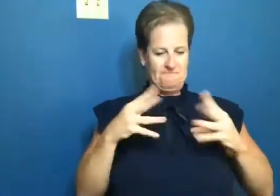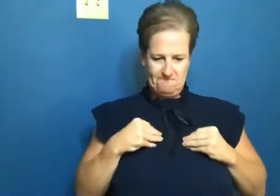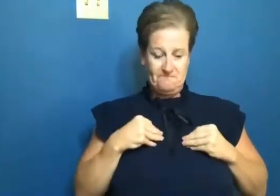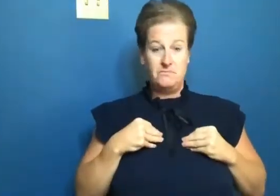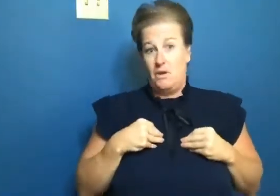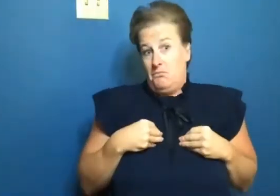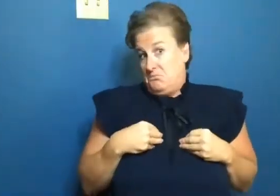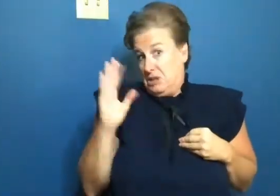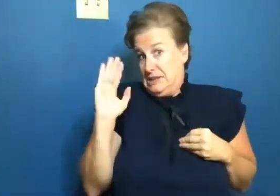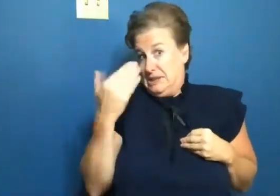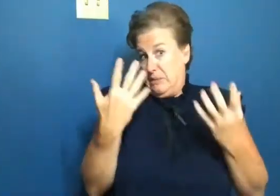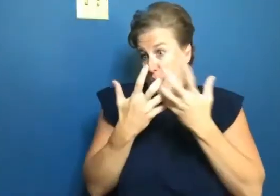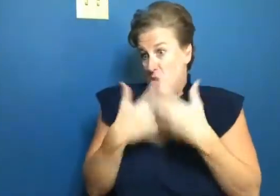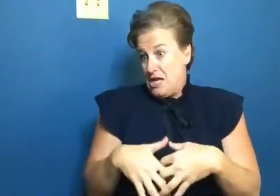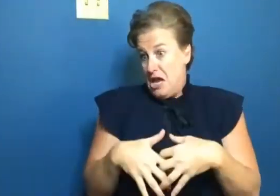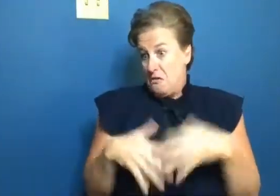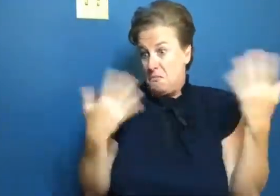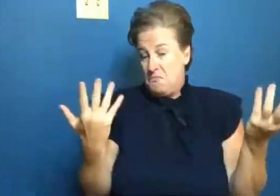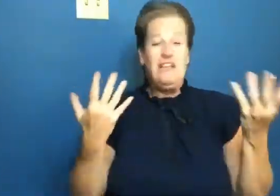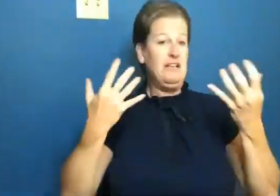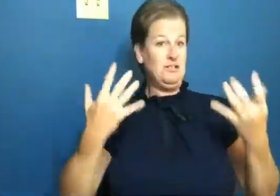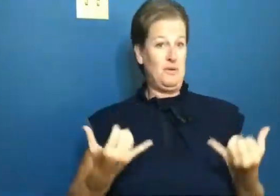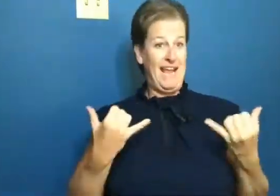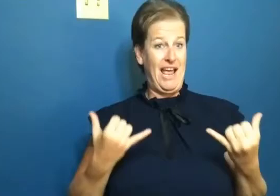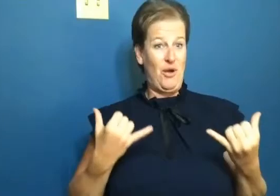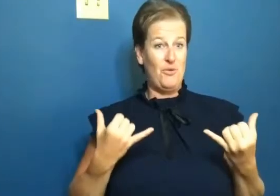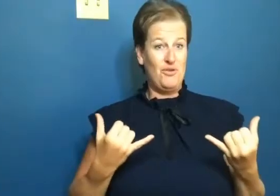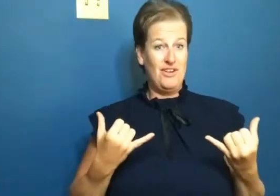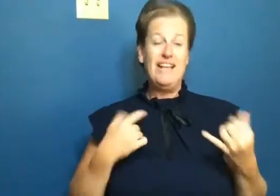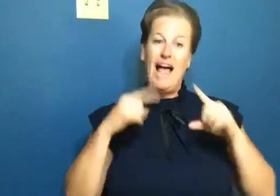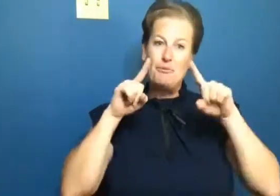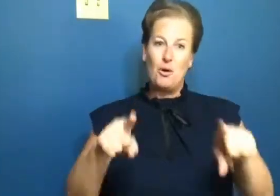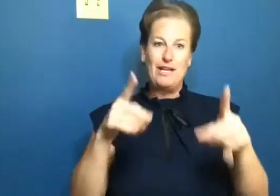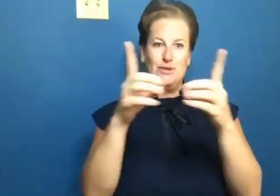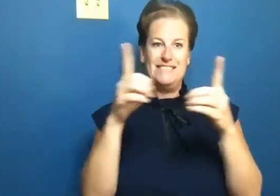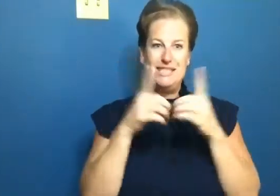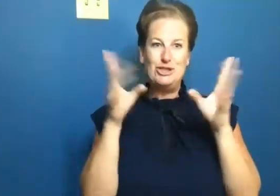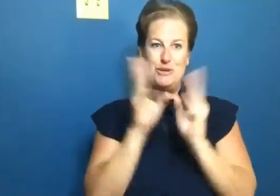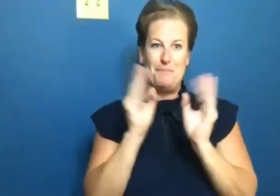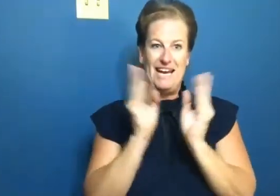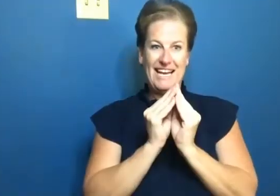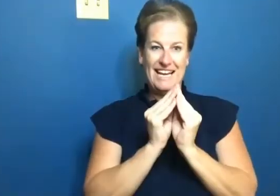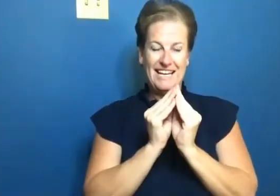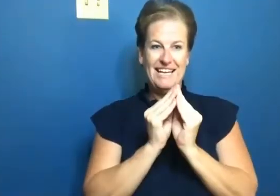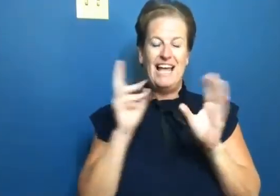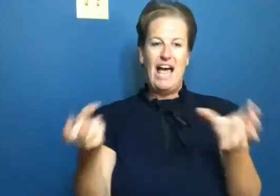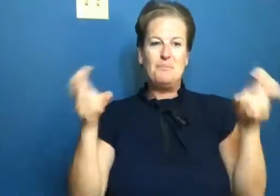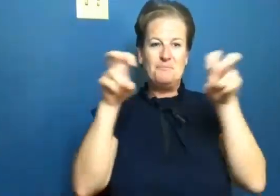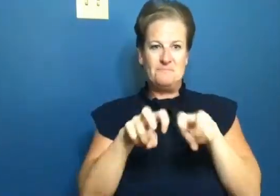hasn't. So today I'm going to a district meeting, and I'm riding with a friend of mine, and we're